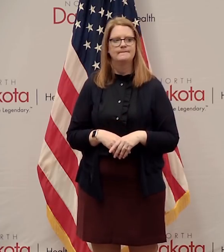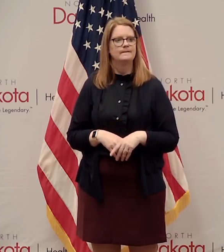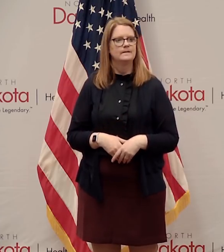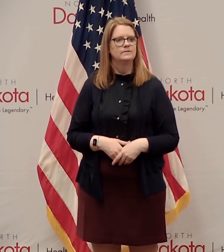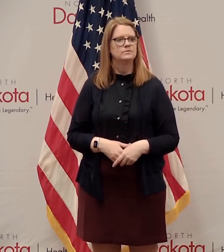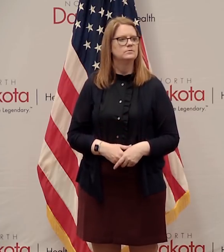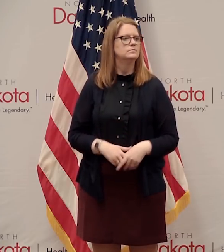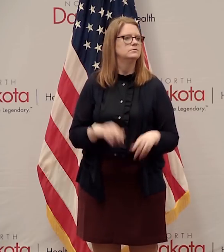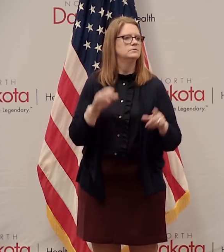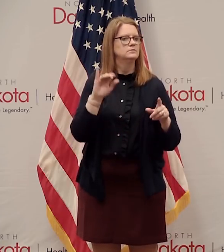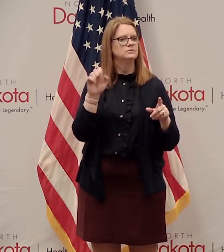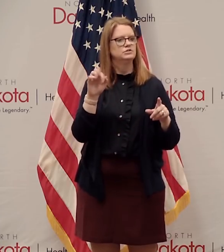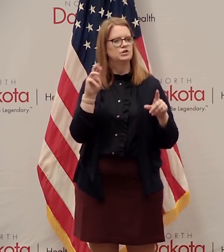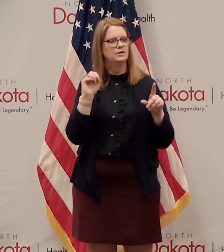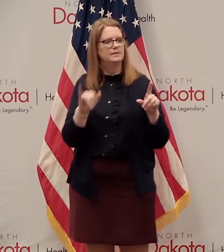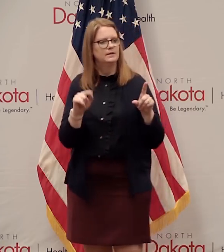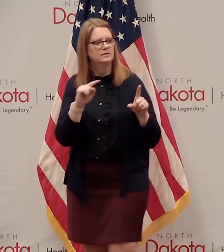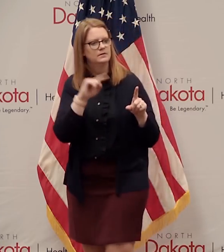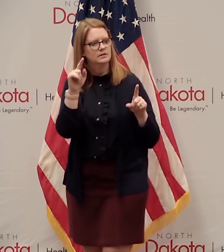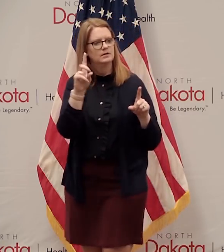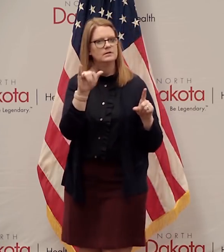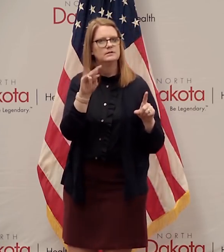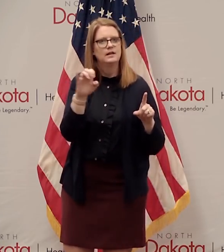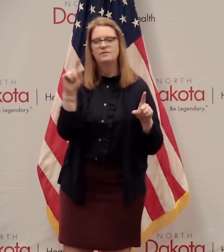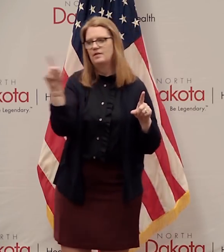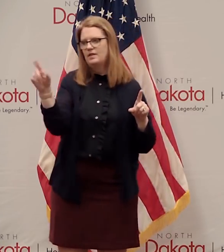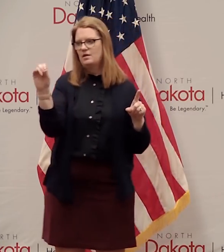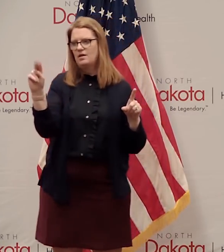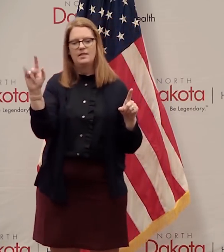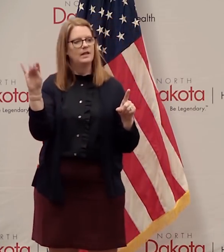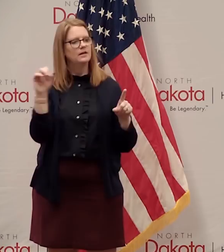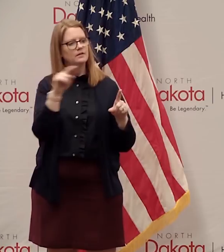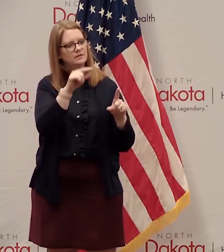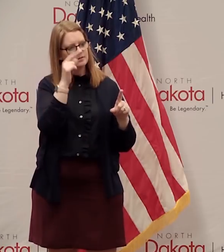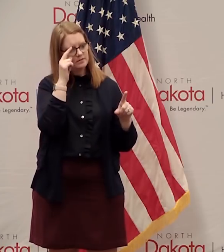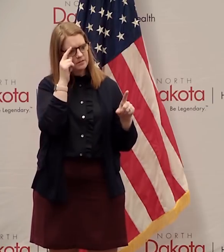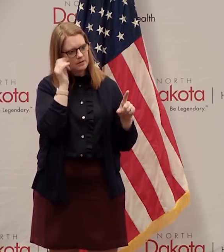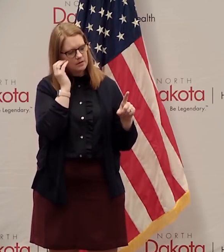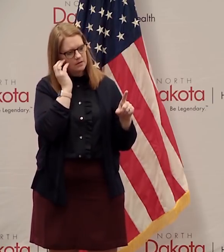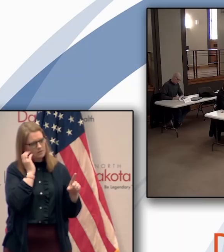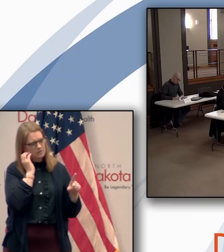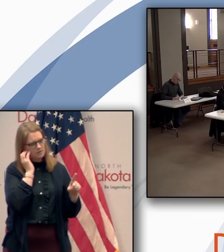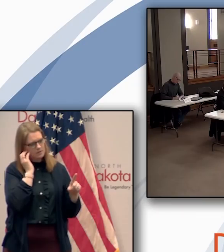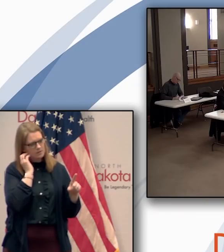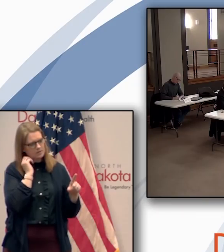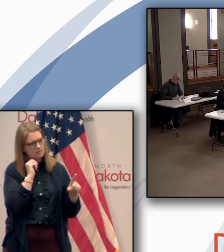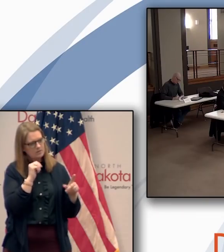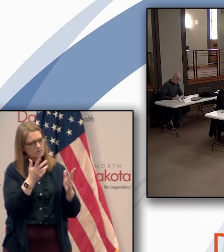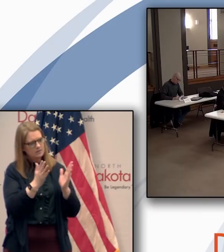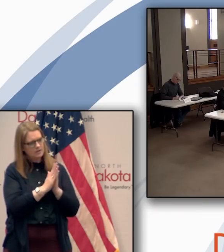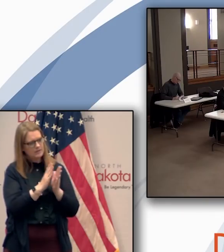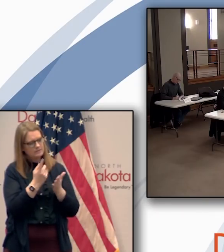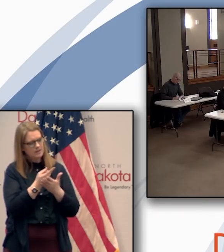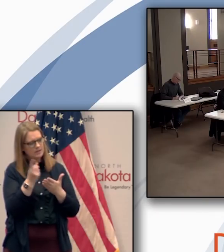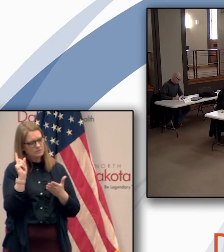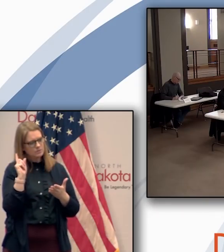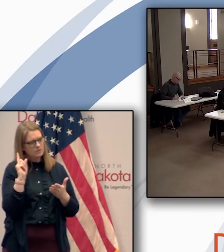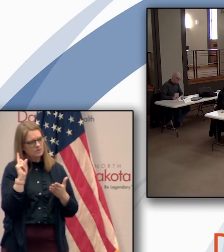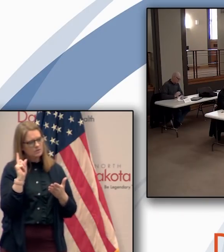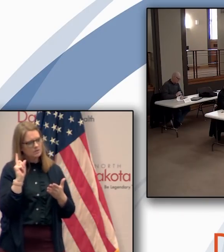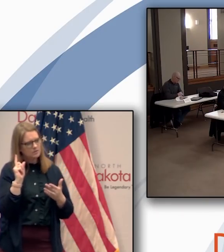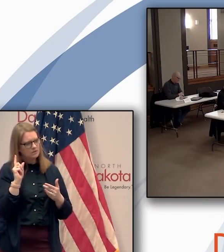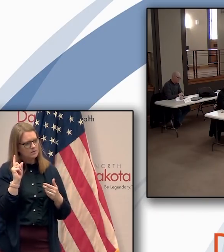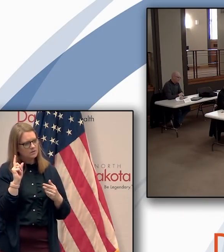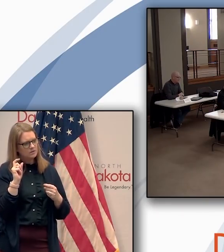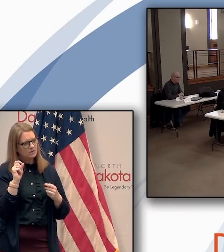Okay, we're going to Jeremy and then back to Dave. And then online. So I believe this was a question asked last week, but how